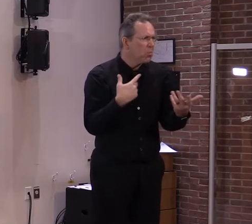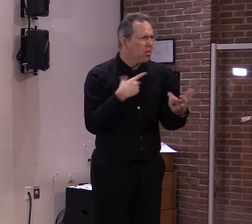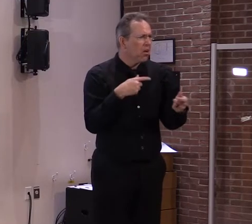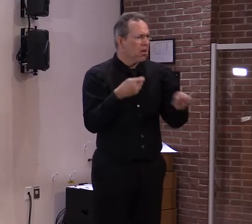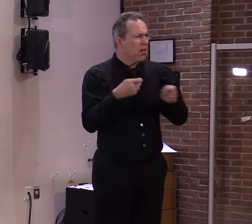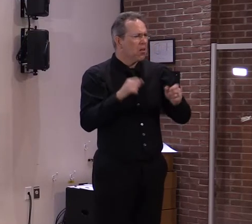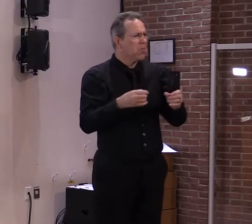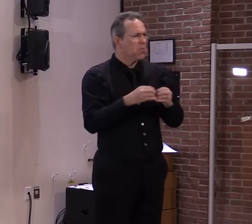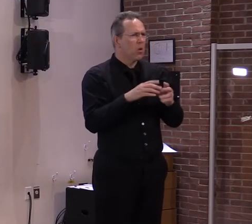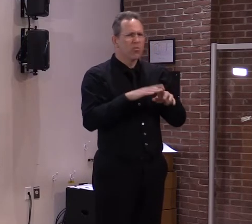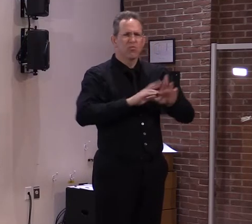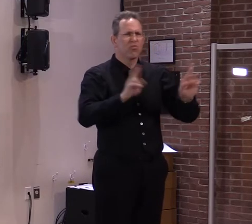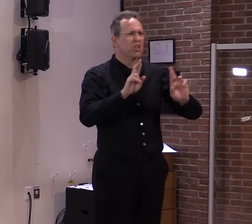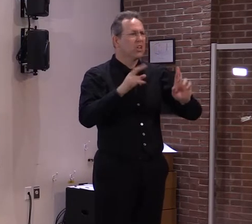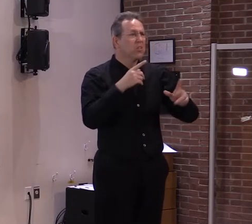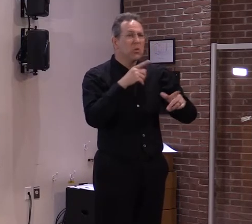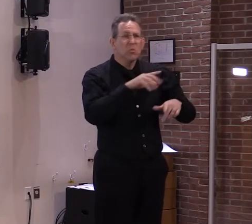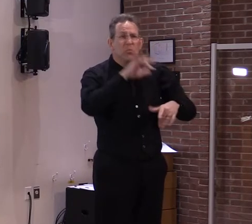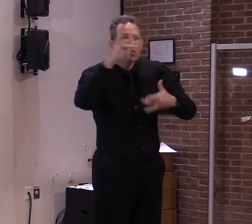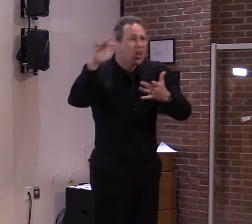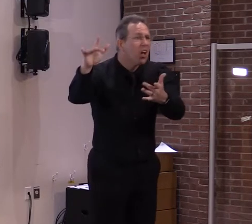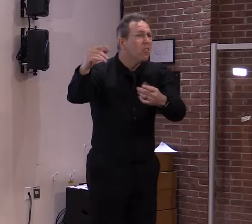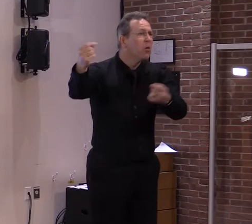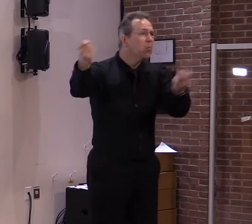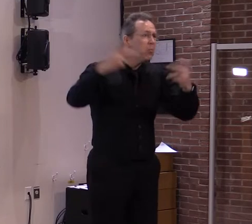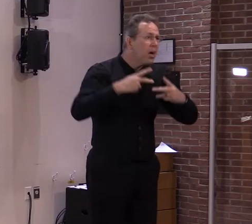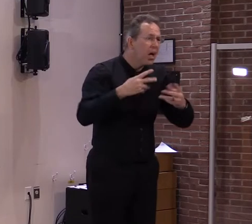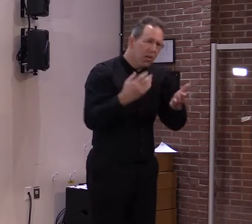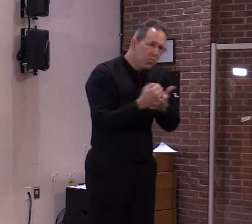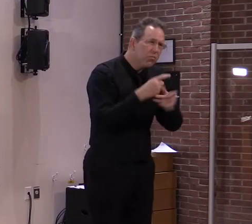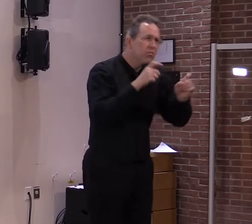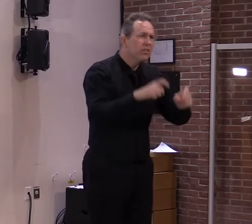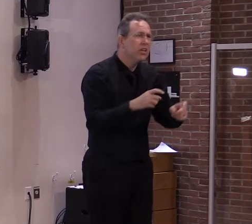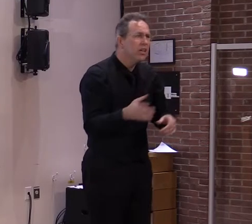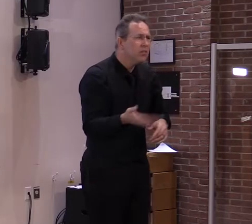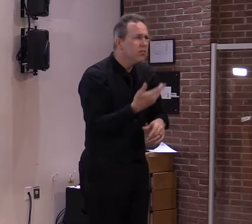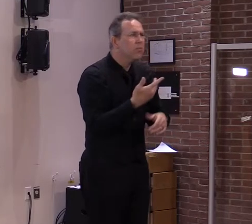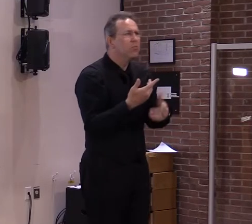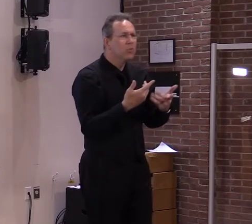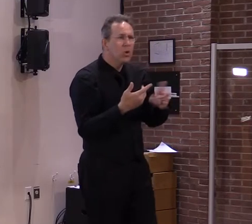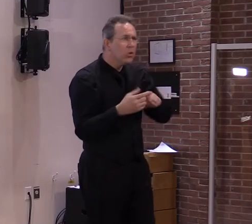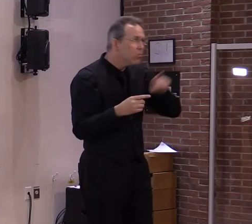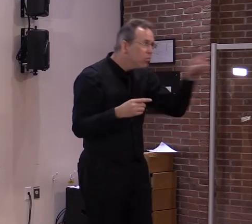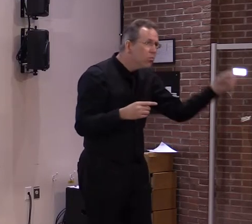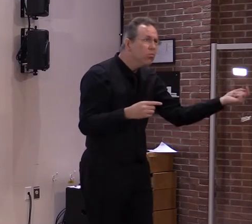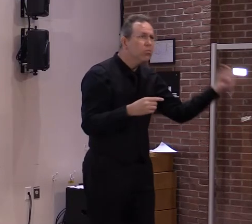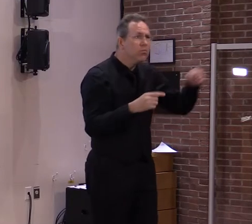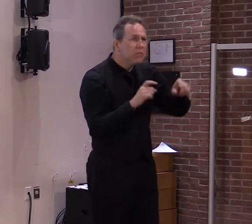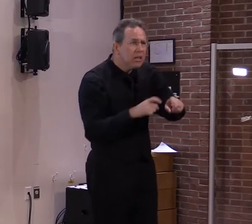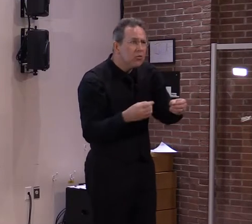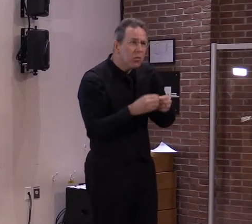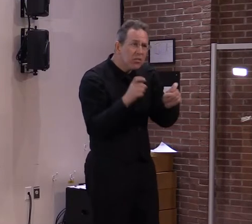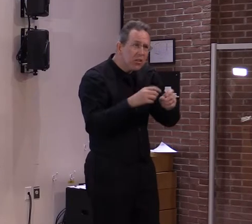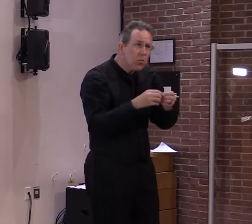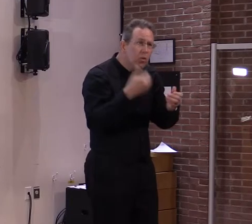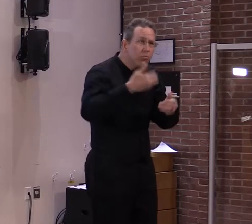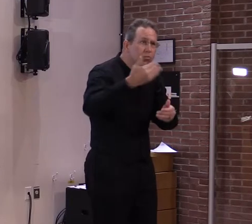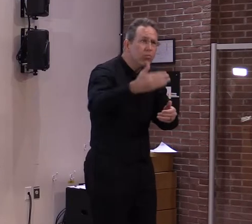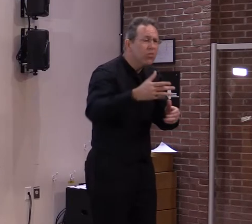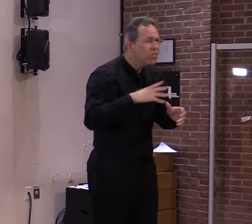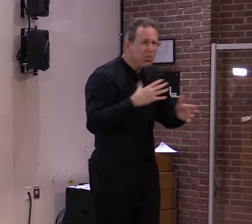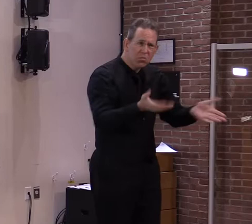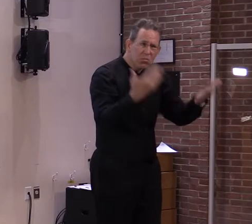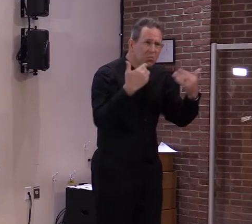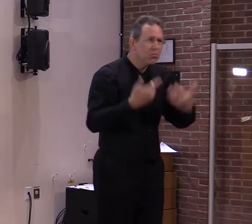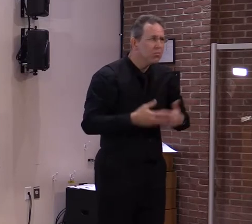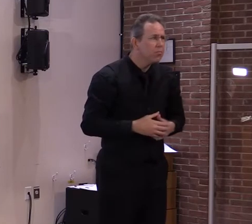people to test more if they have the opportunity. We still have plenty of testing opportunities